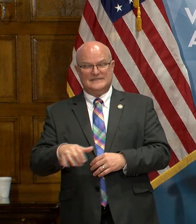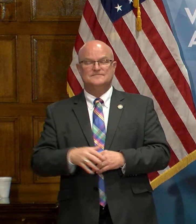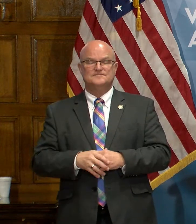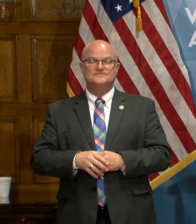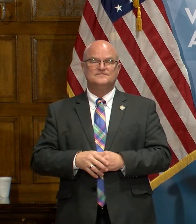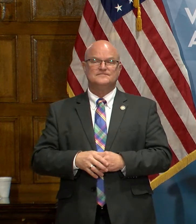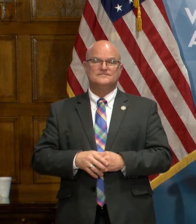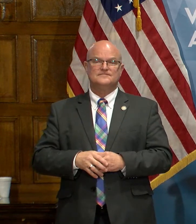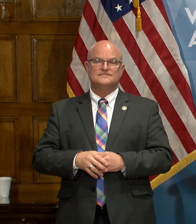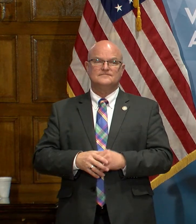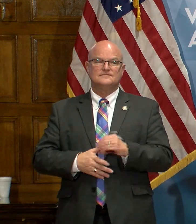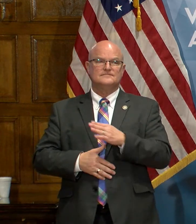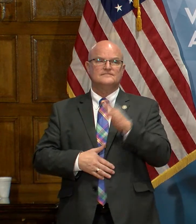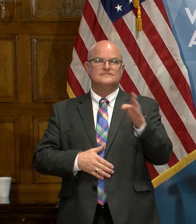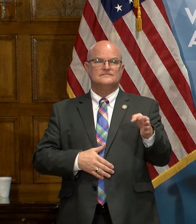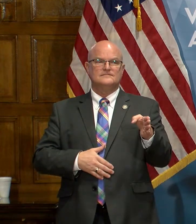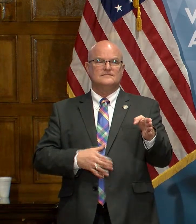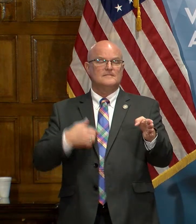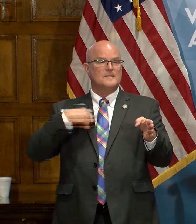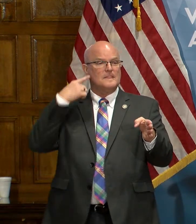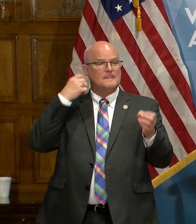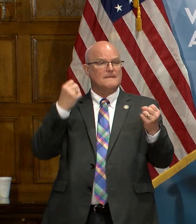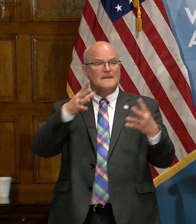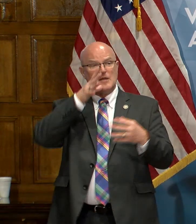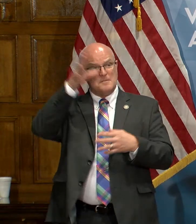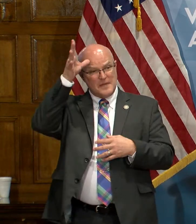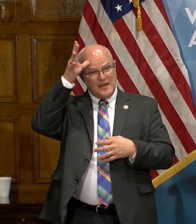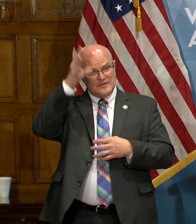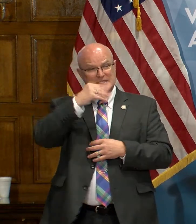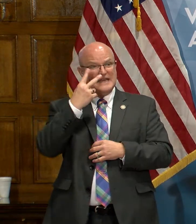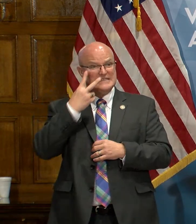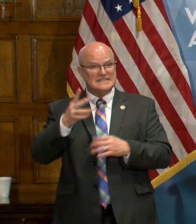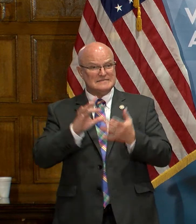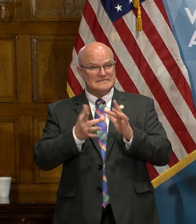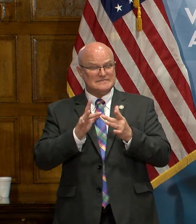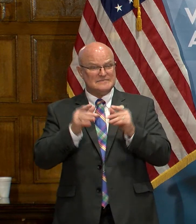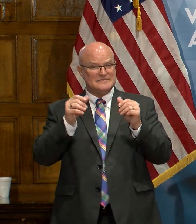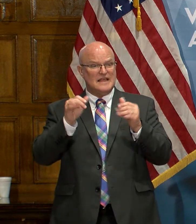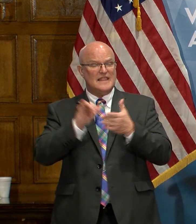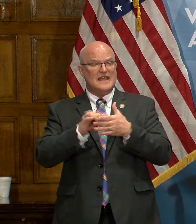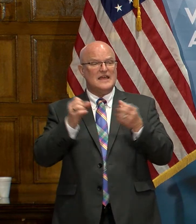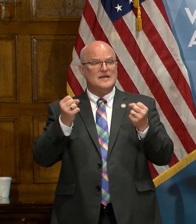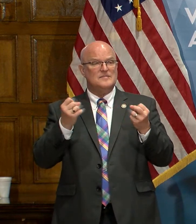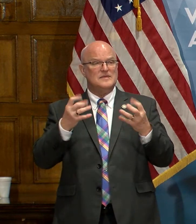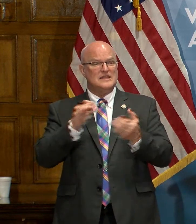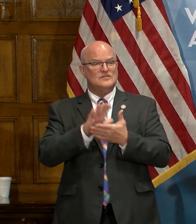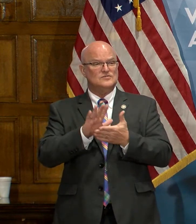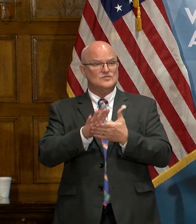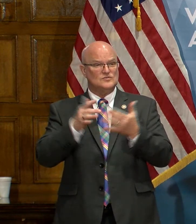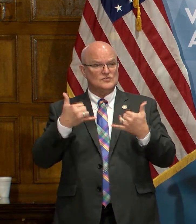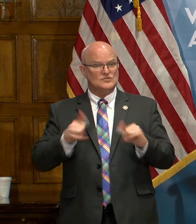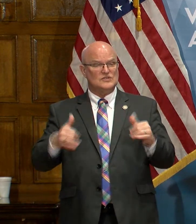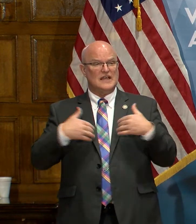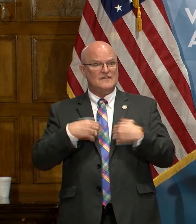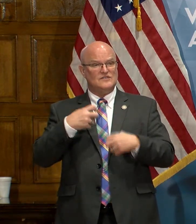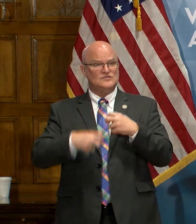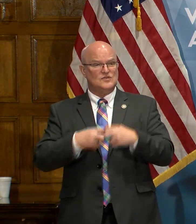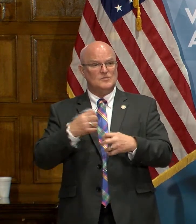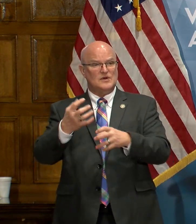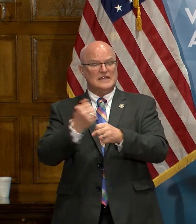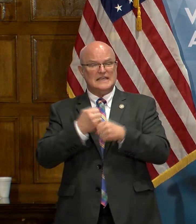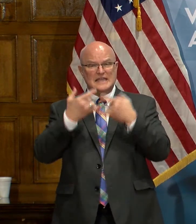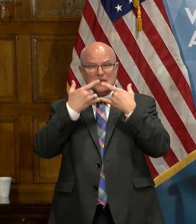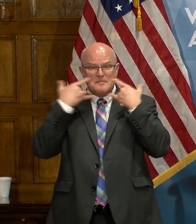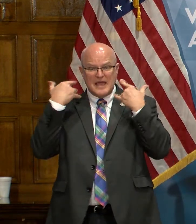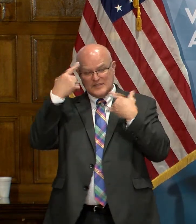cases every day. Yes. I've heard from a lot of parents and also seen online postings that a lot of schools are still having trouble, getting masks